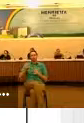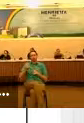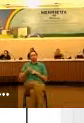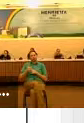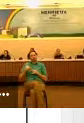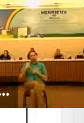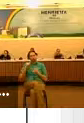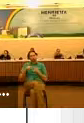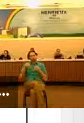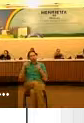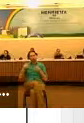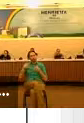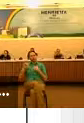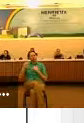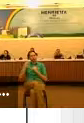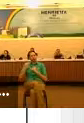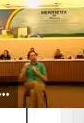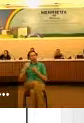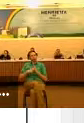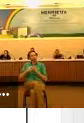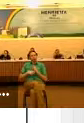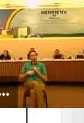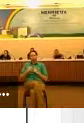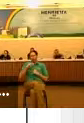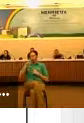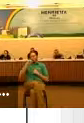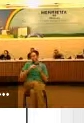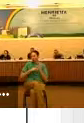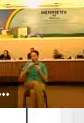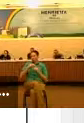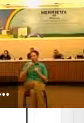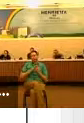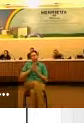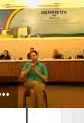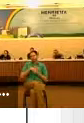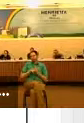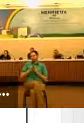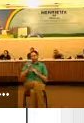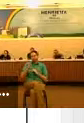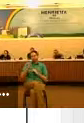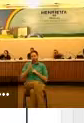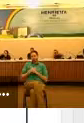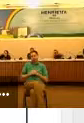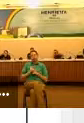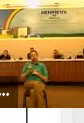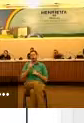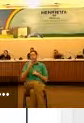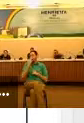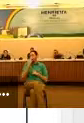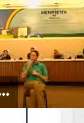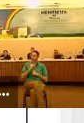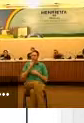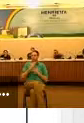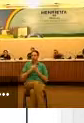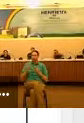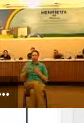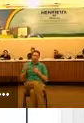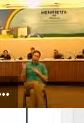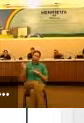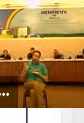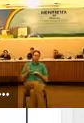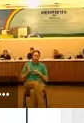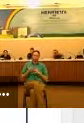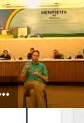targeting. Okay. And with the mad swings of construction prices, who knows where? Yeah. The good news is at least some of the stuff's come back down,